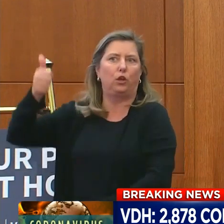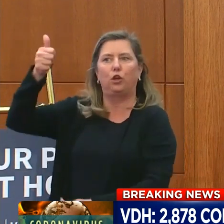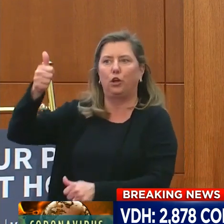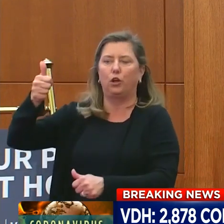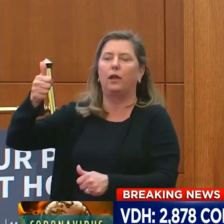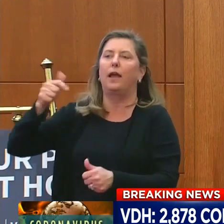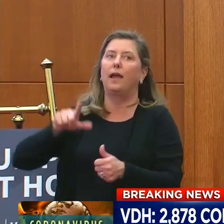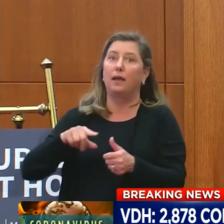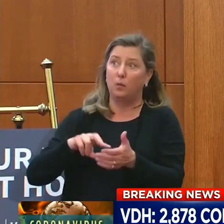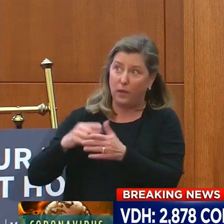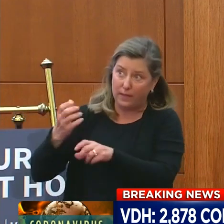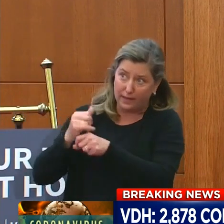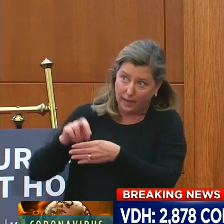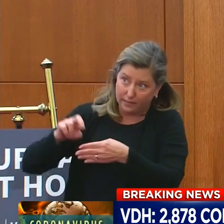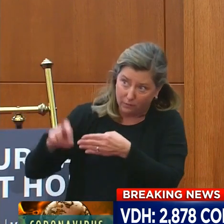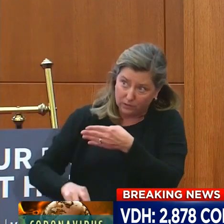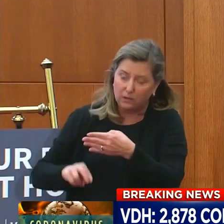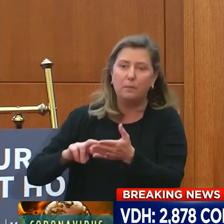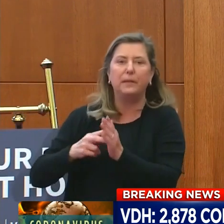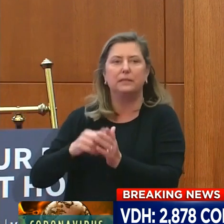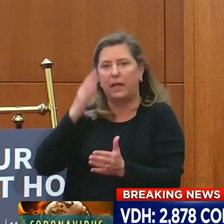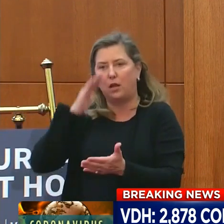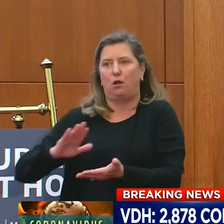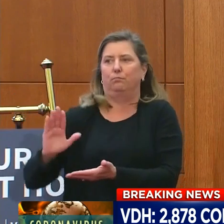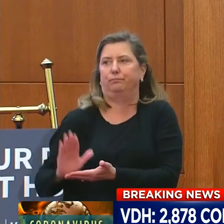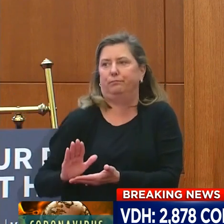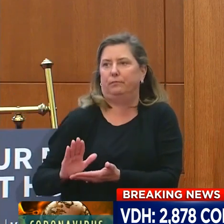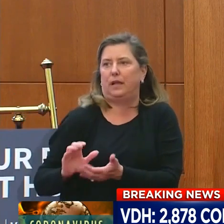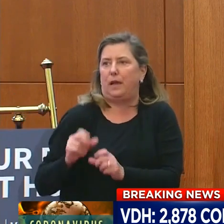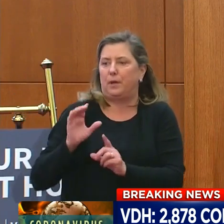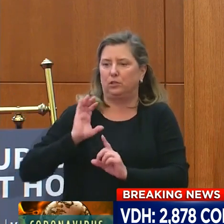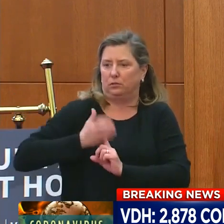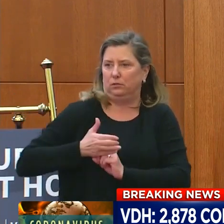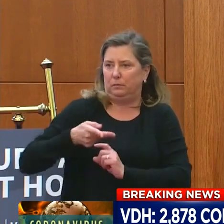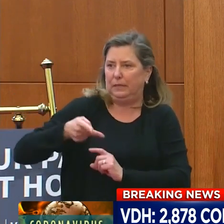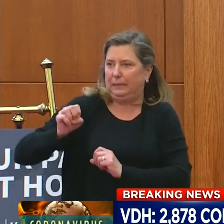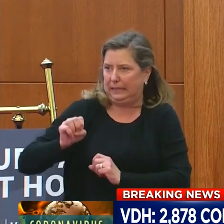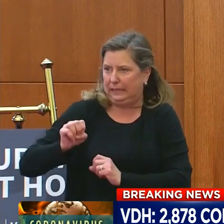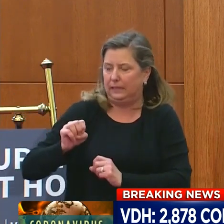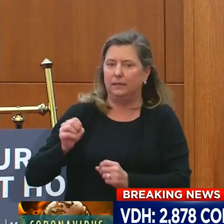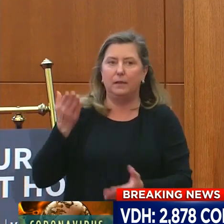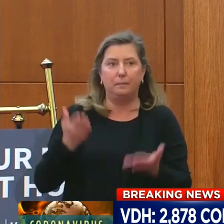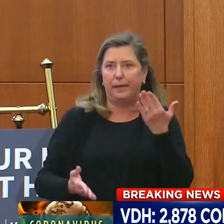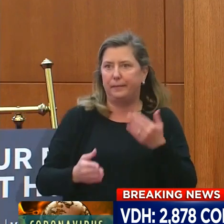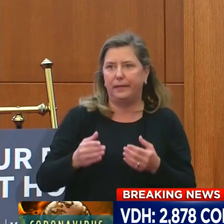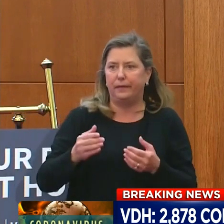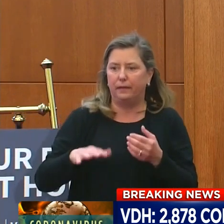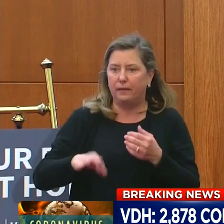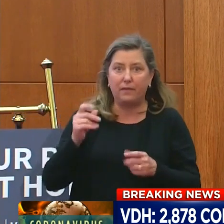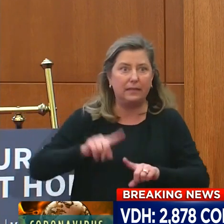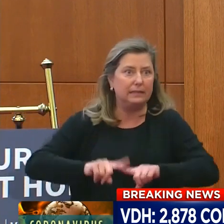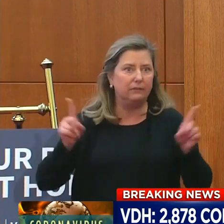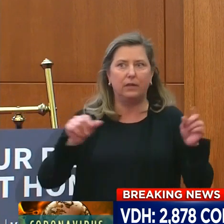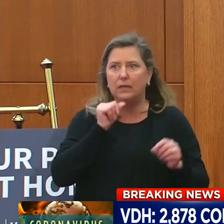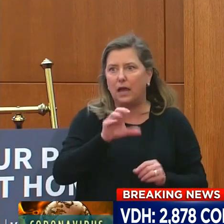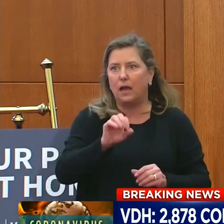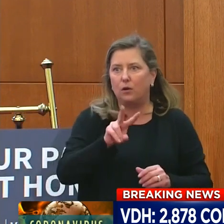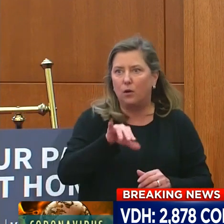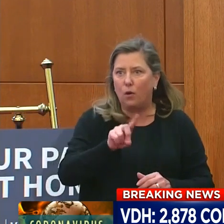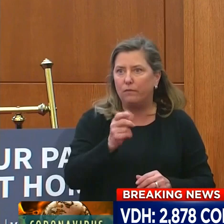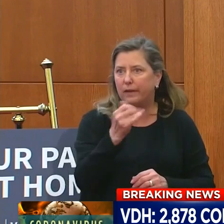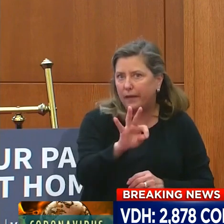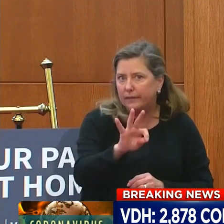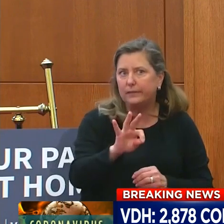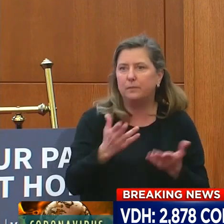equipment they're using on that patient. They have a viral syndrome. It's just not influenza, and it's not COVID-19.